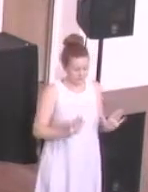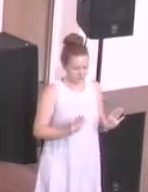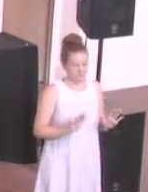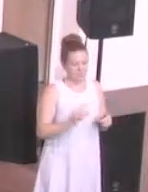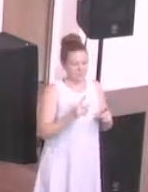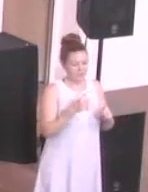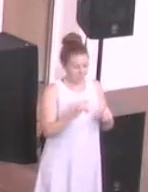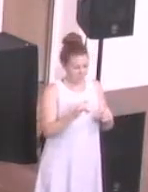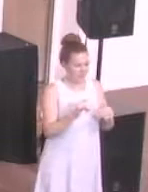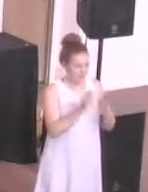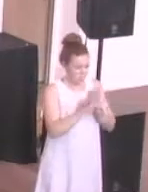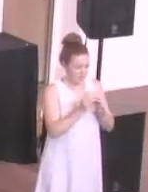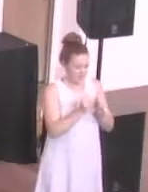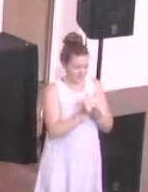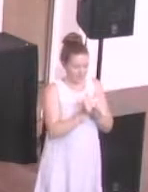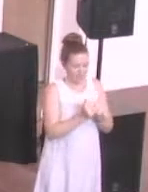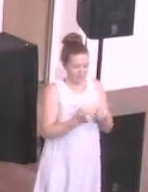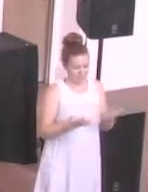Absolutely.